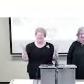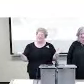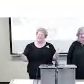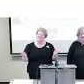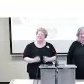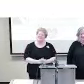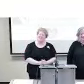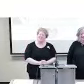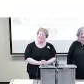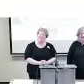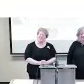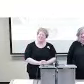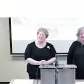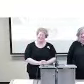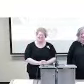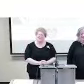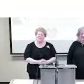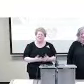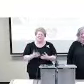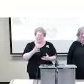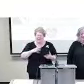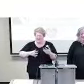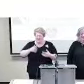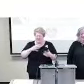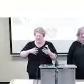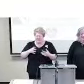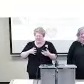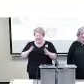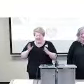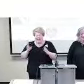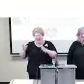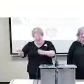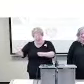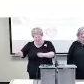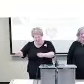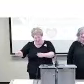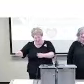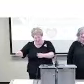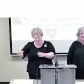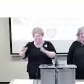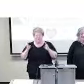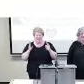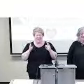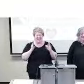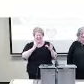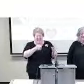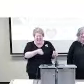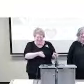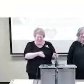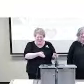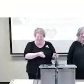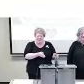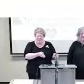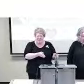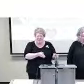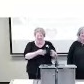compared to other countries so changing our mindset of i have to go to school to i get